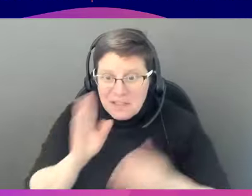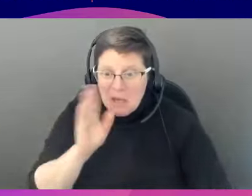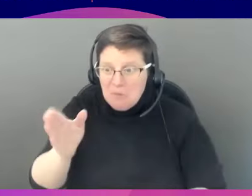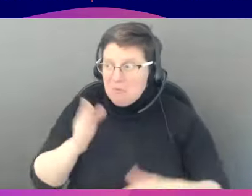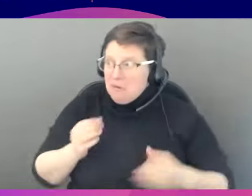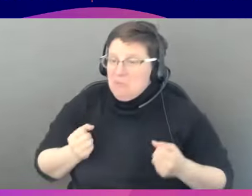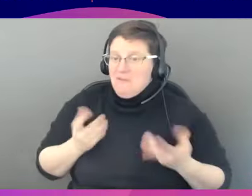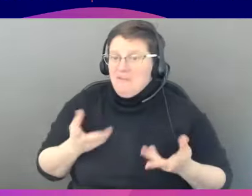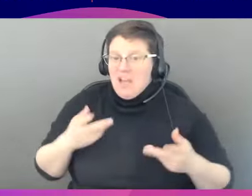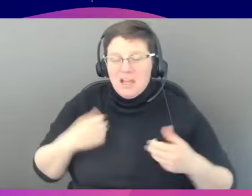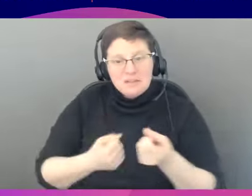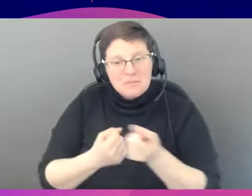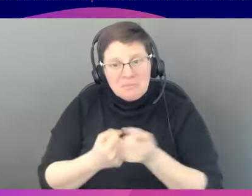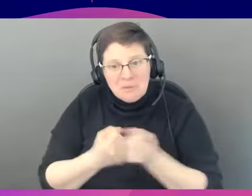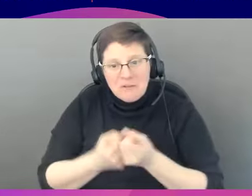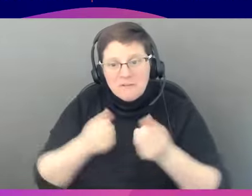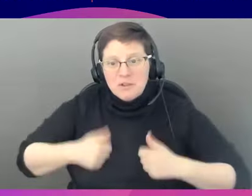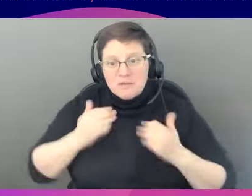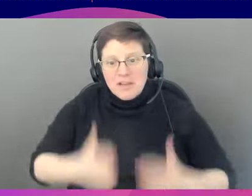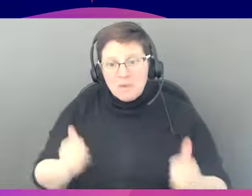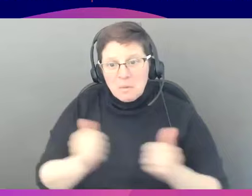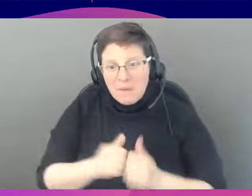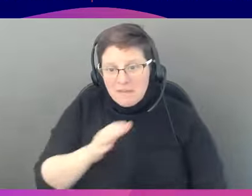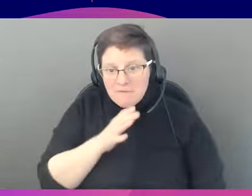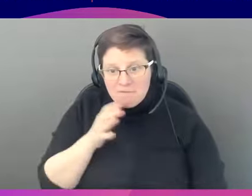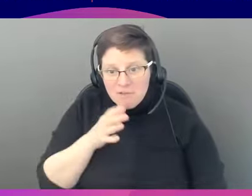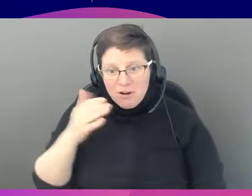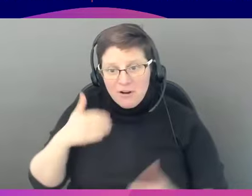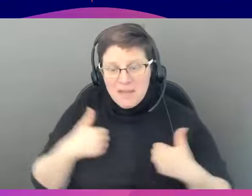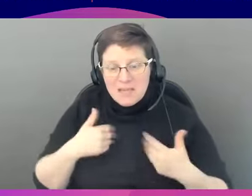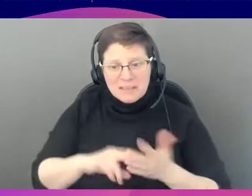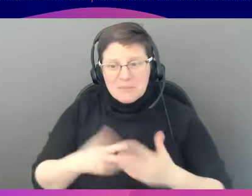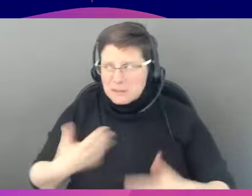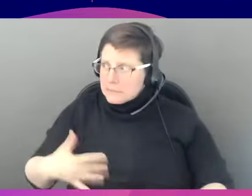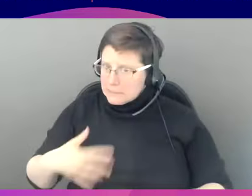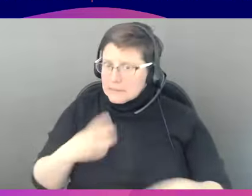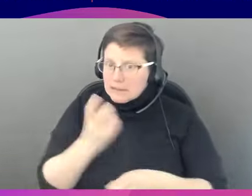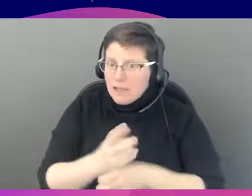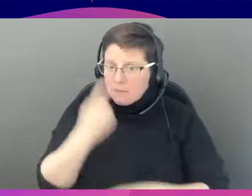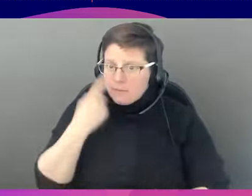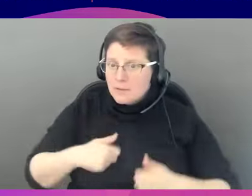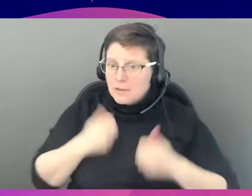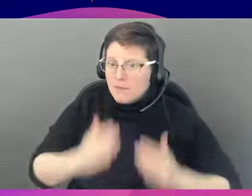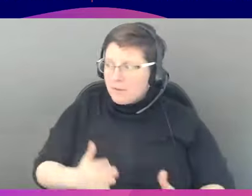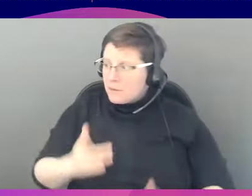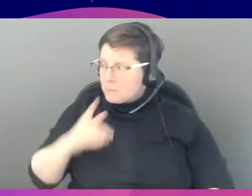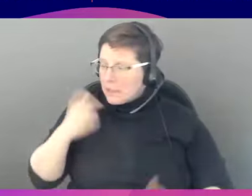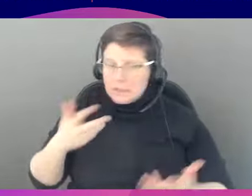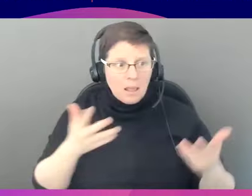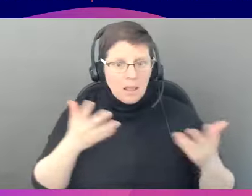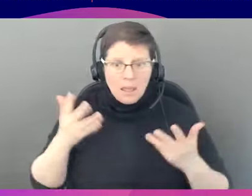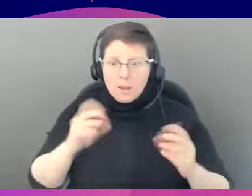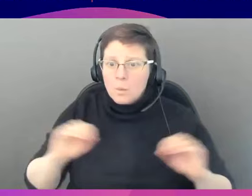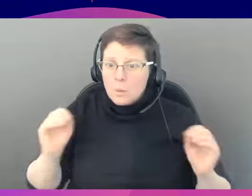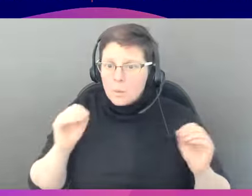survivors with farmed animals. So it can be a really tricky situation for survivors to be in, because even if, let's say, they